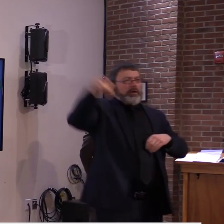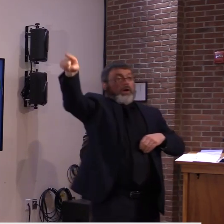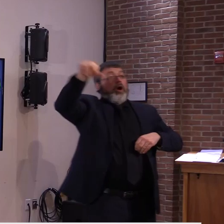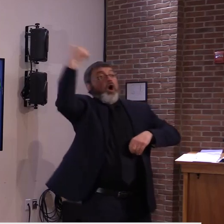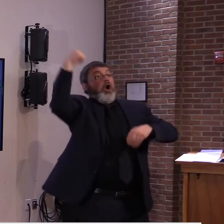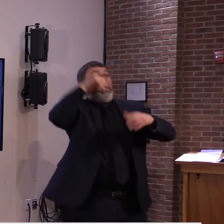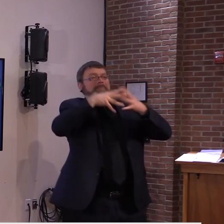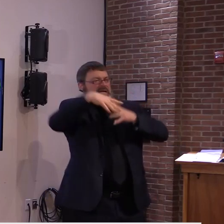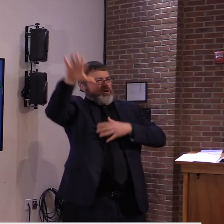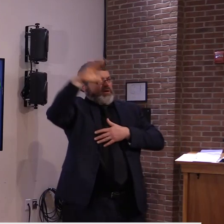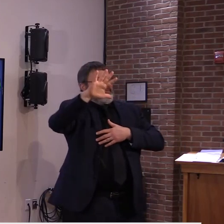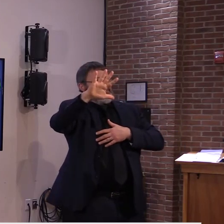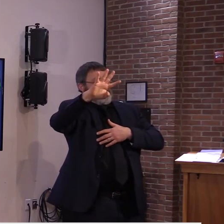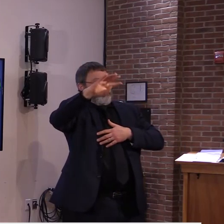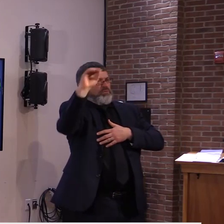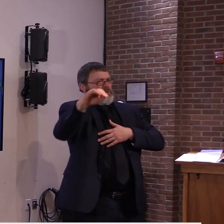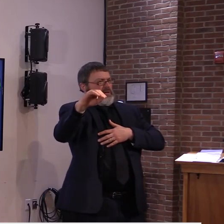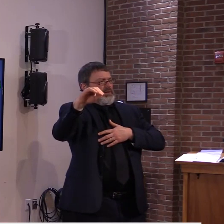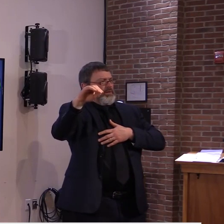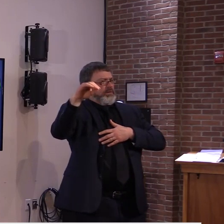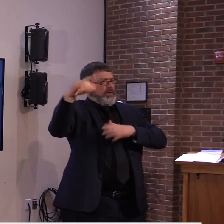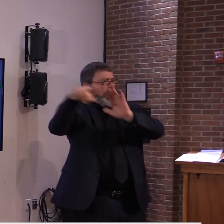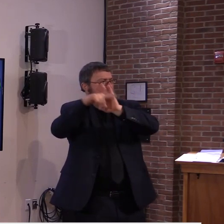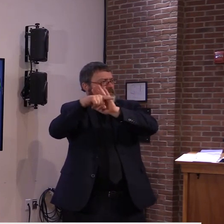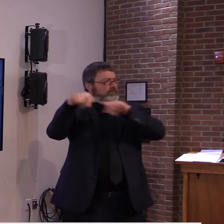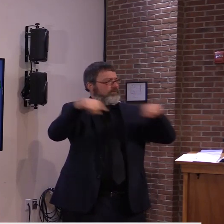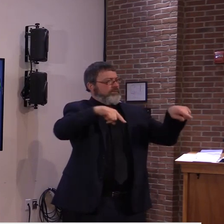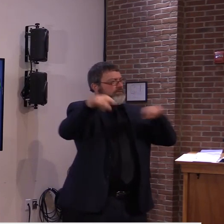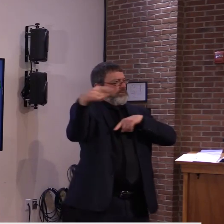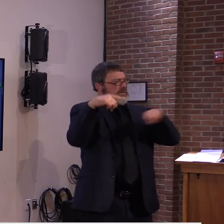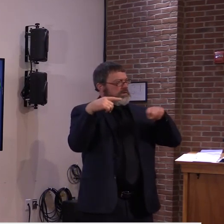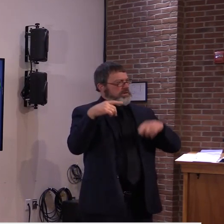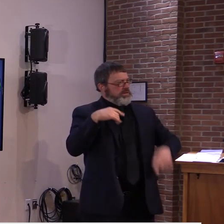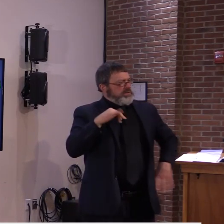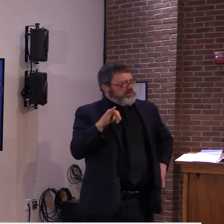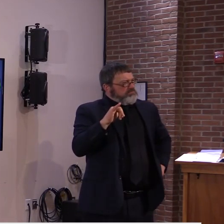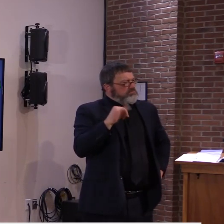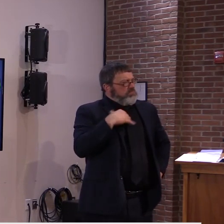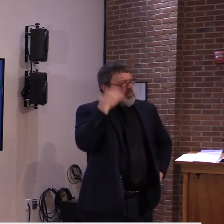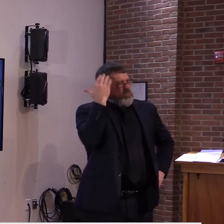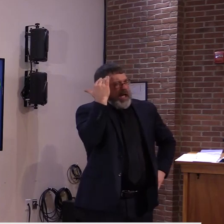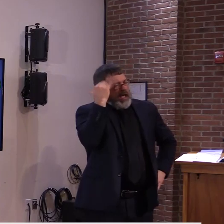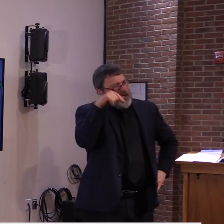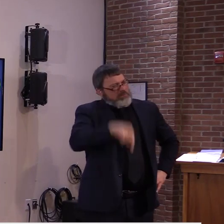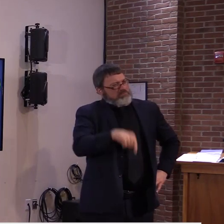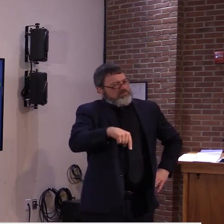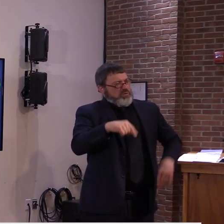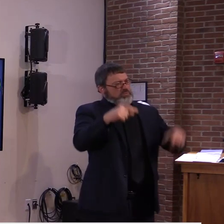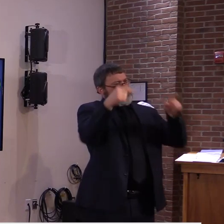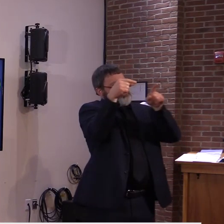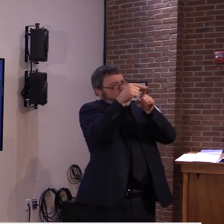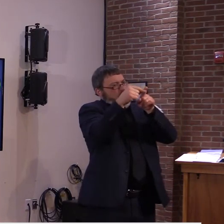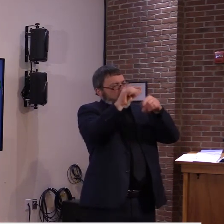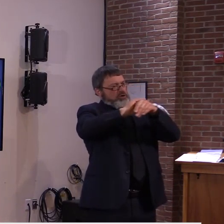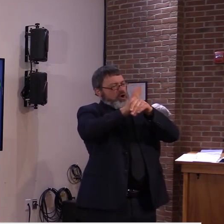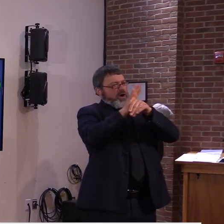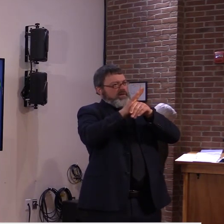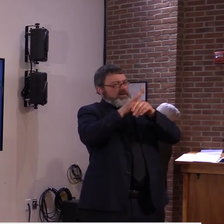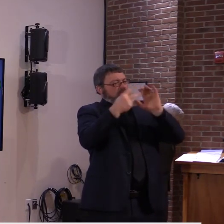outlets and 65% in scientific journals. The title of it was called, Why is